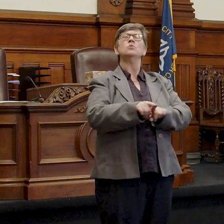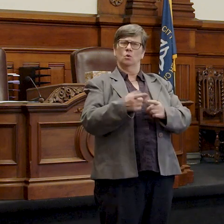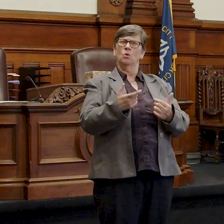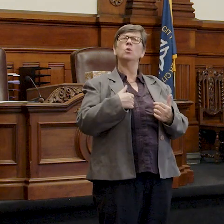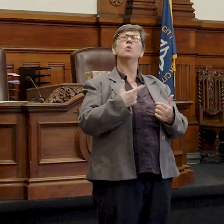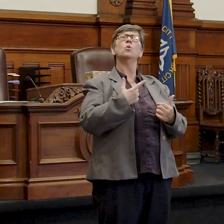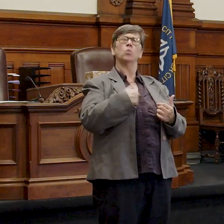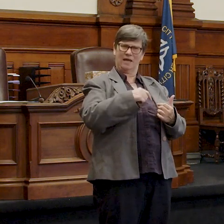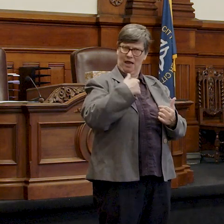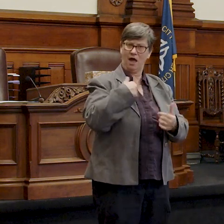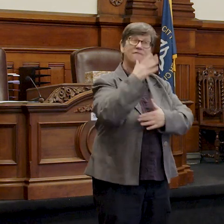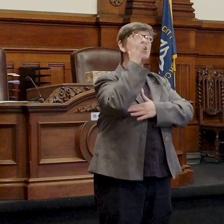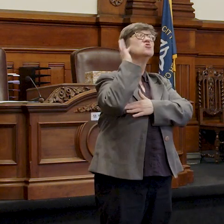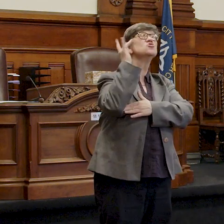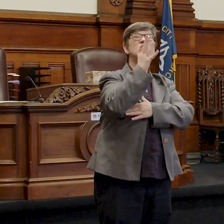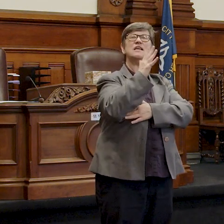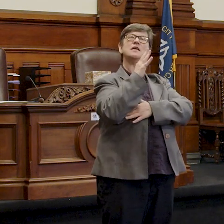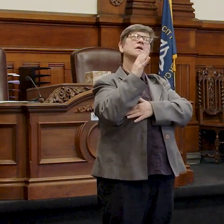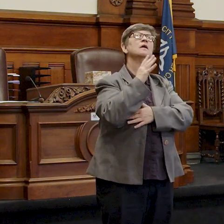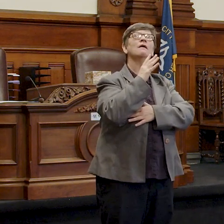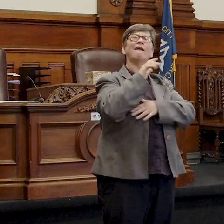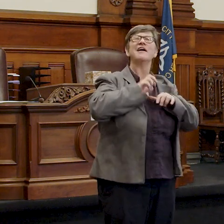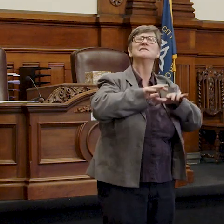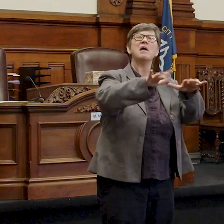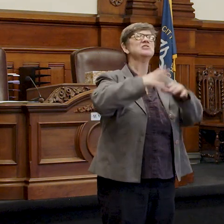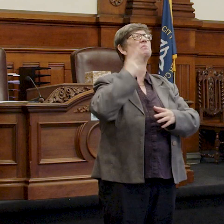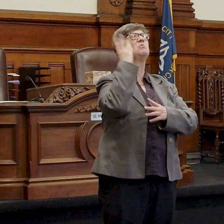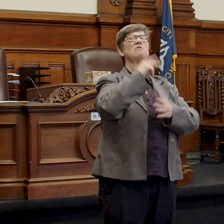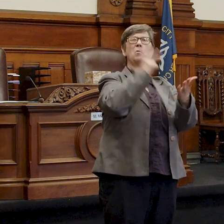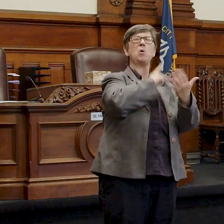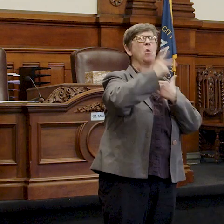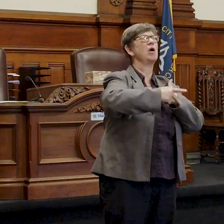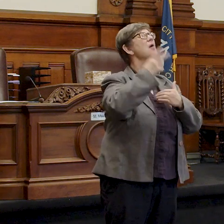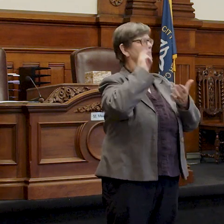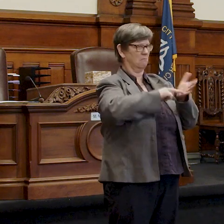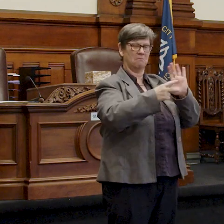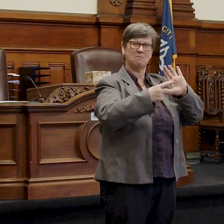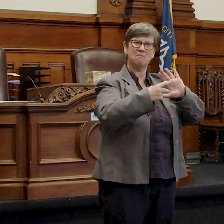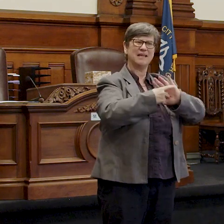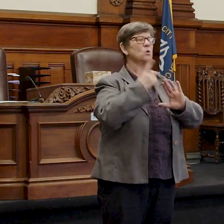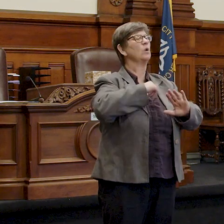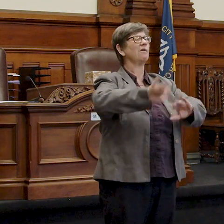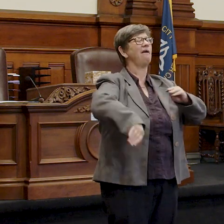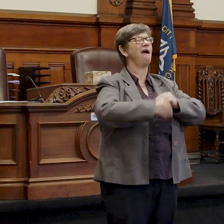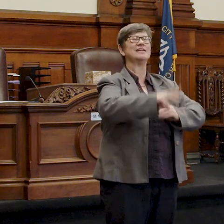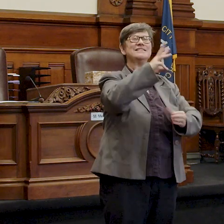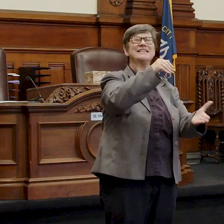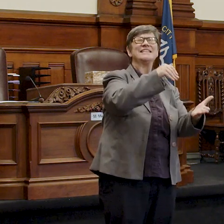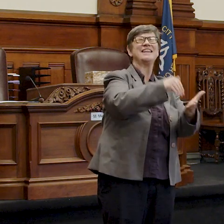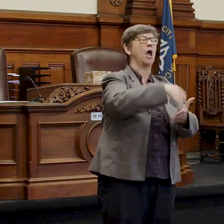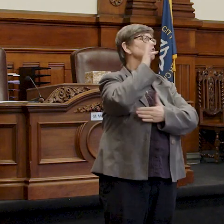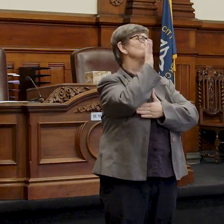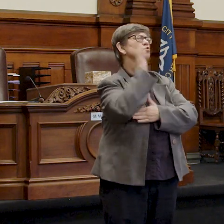includes our tree expansion and beautification program to close the tree disparity gap by adding 6,000 street trees to our